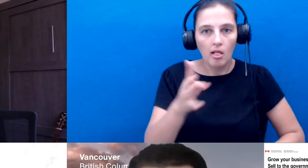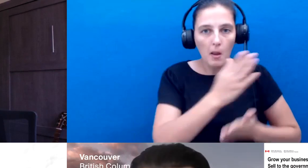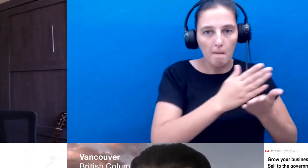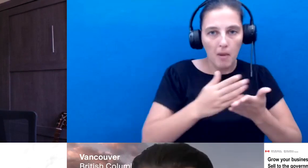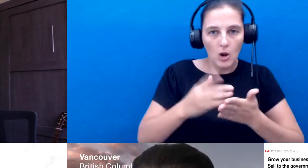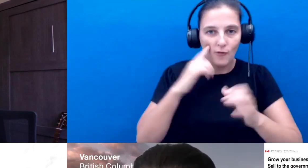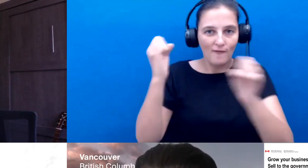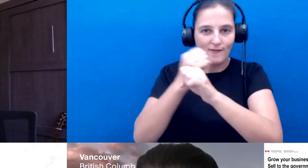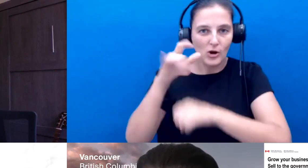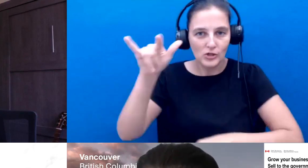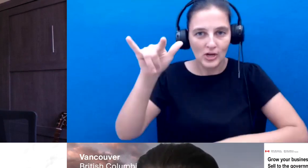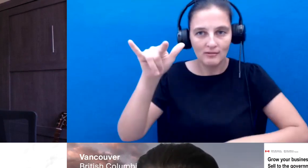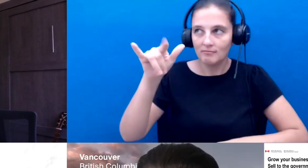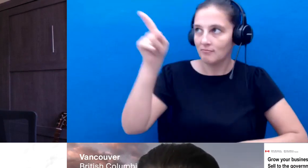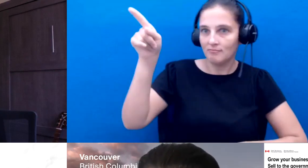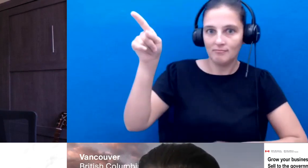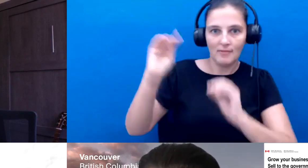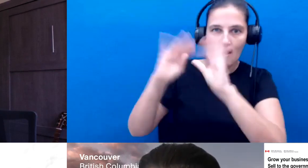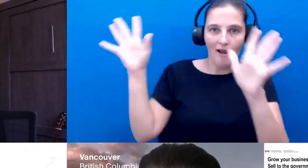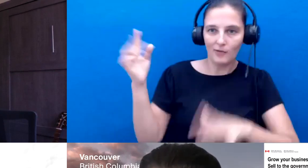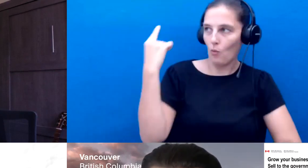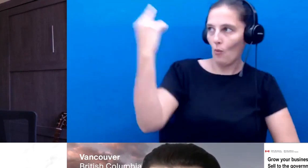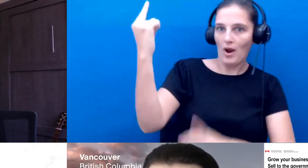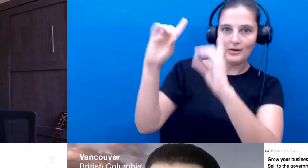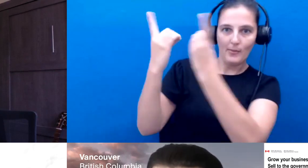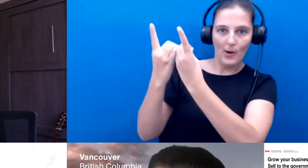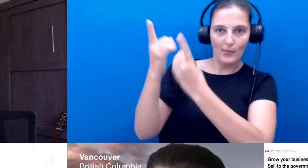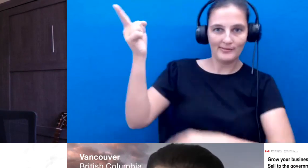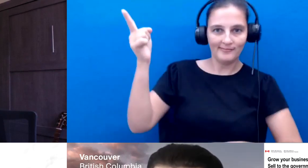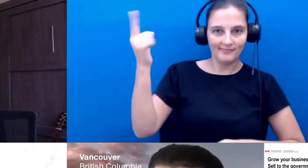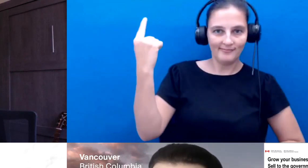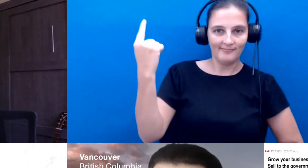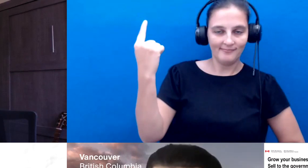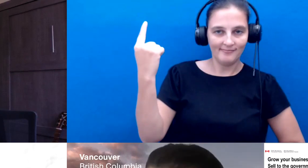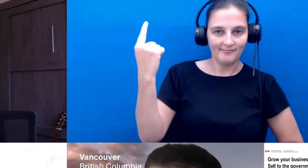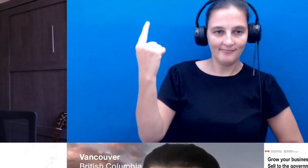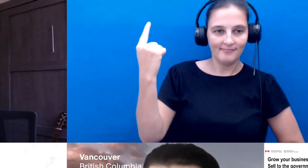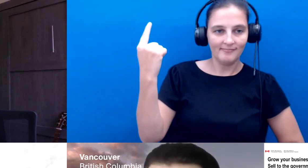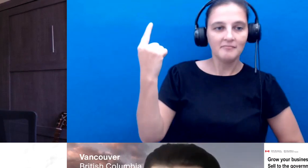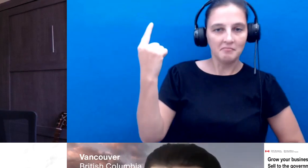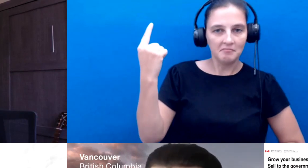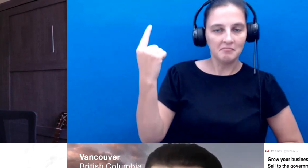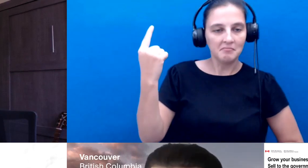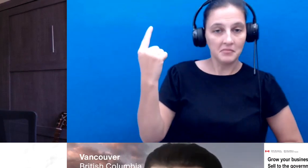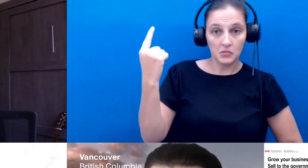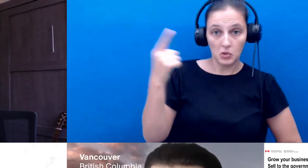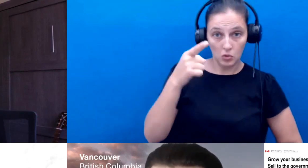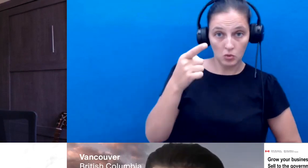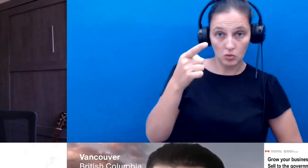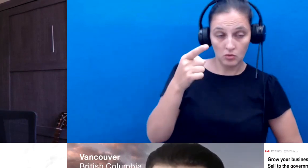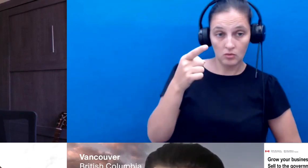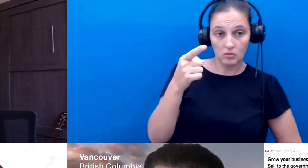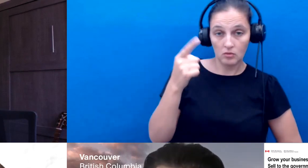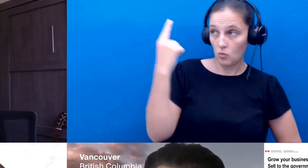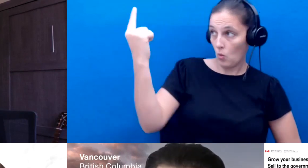there's only going to be one department that's buying what you're selling. And in that case, then yeah, absolutely, you need to find the